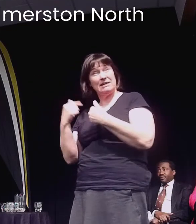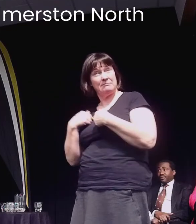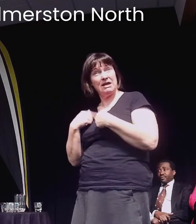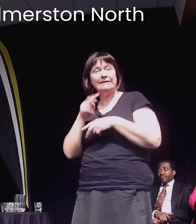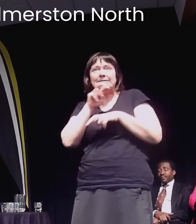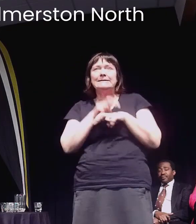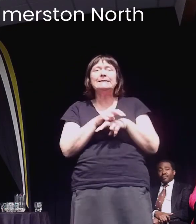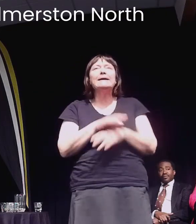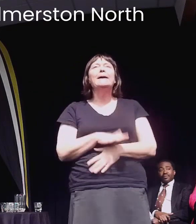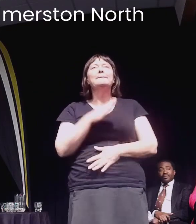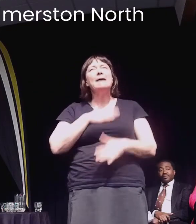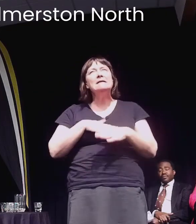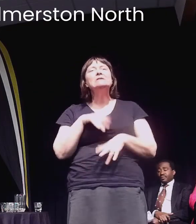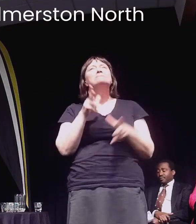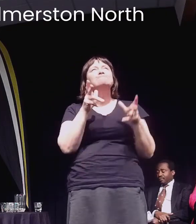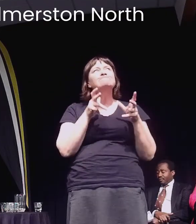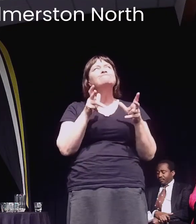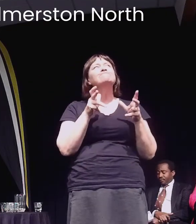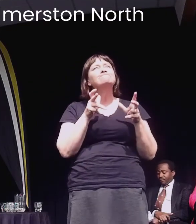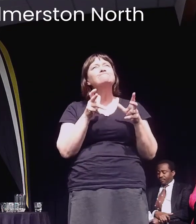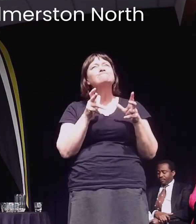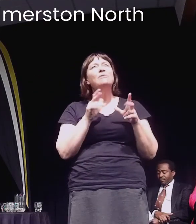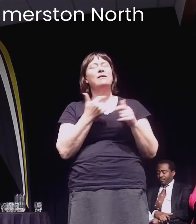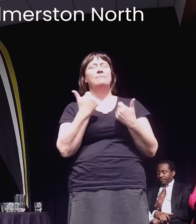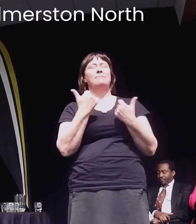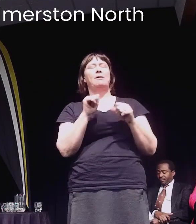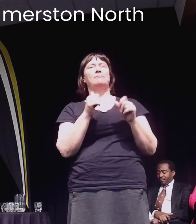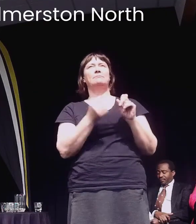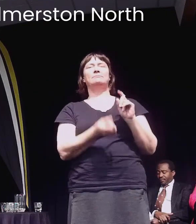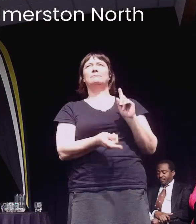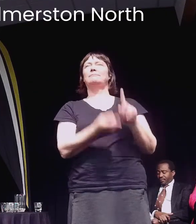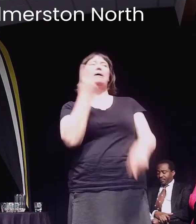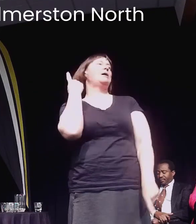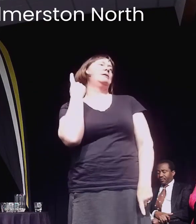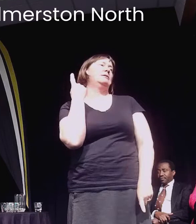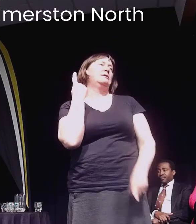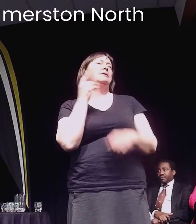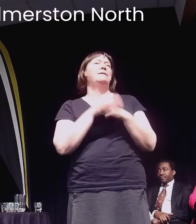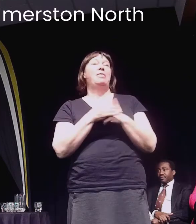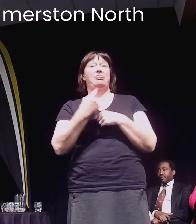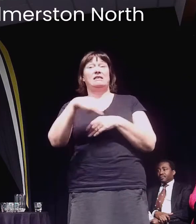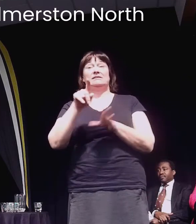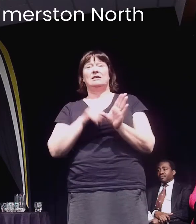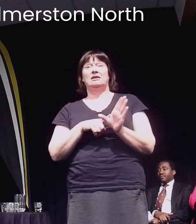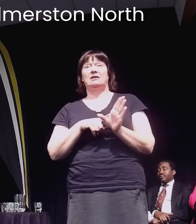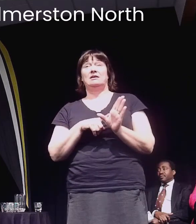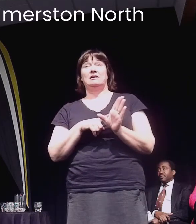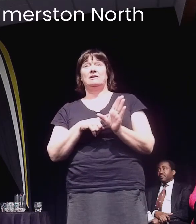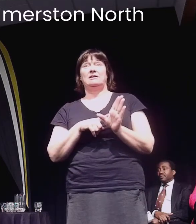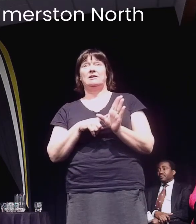quietly. And then I got it. And then this year